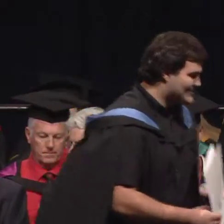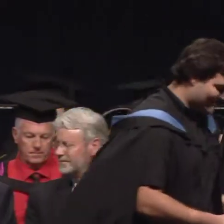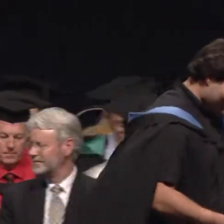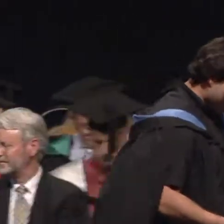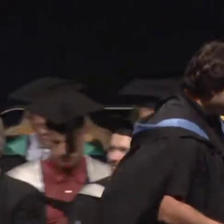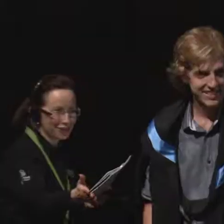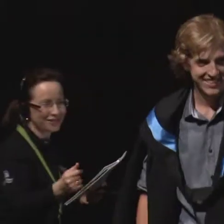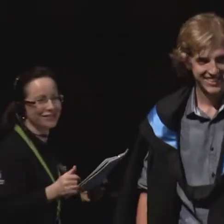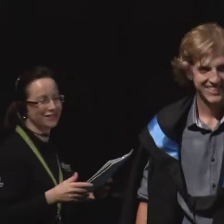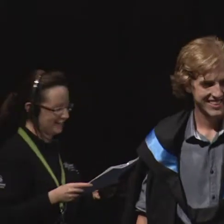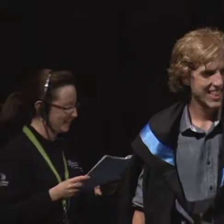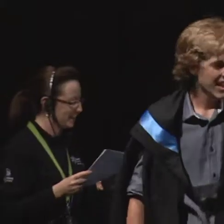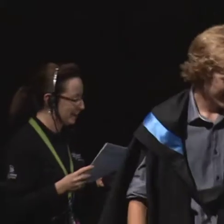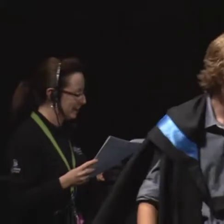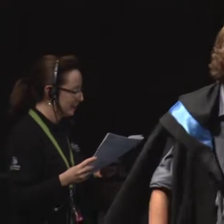Braden Spence.